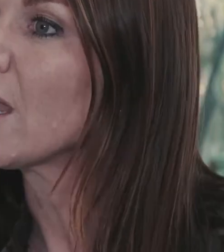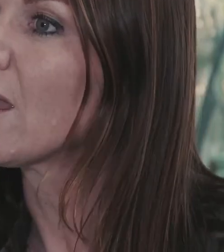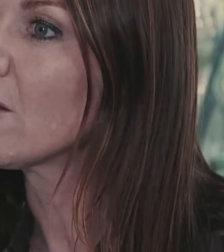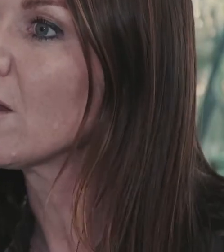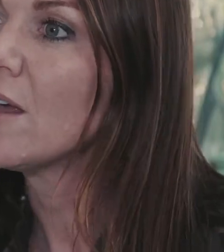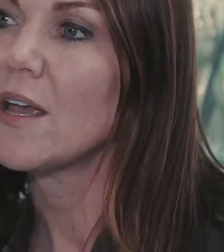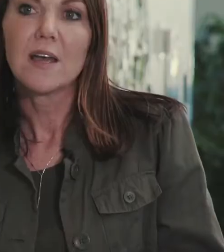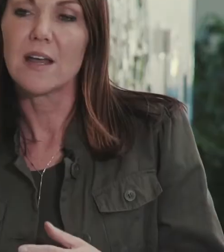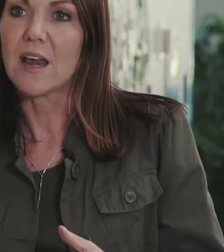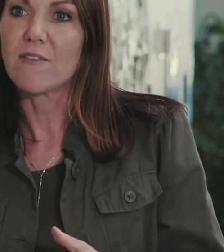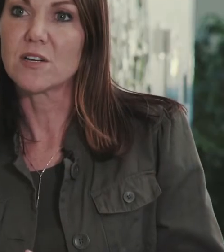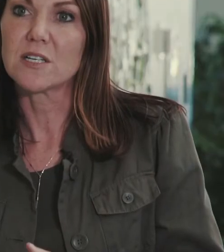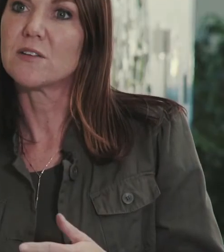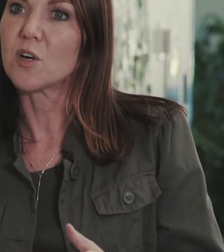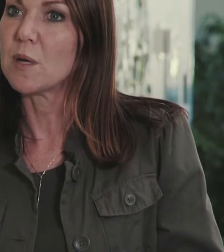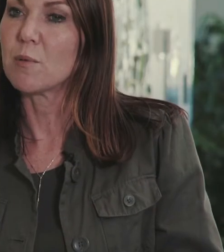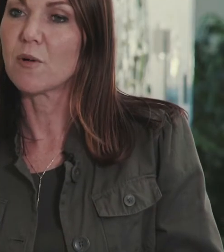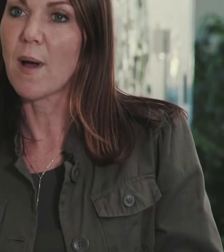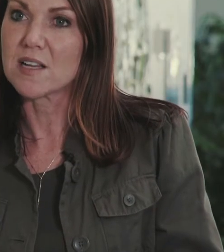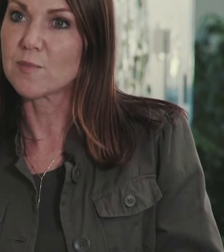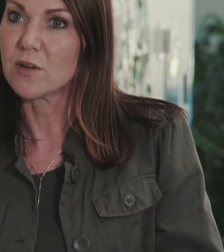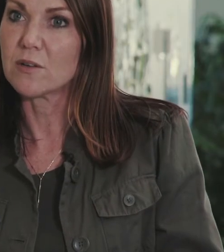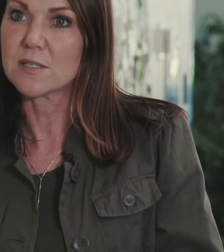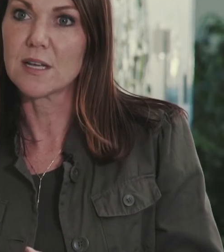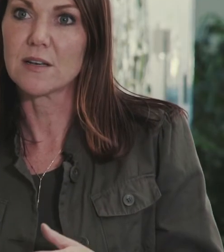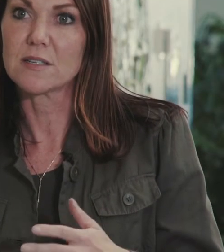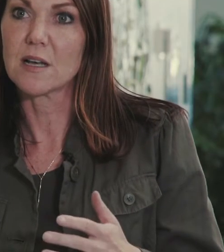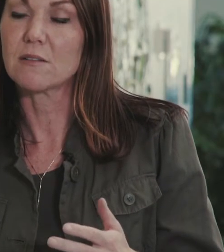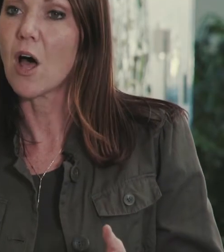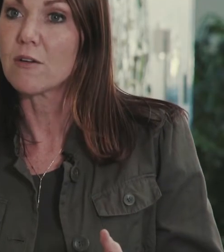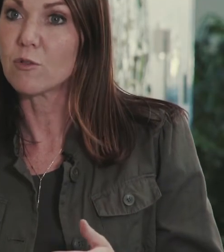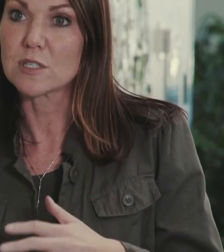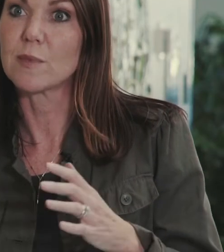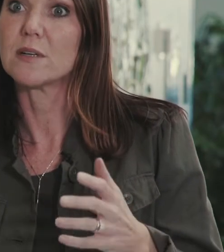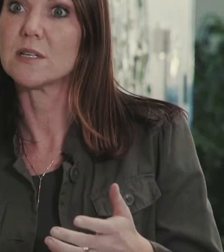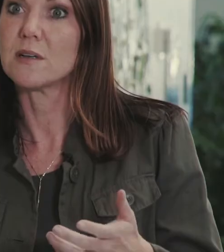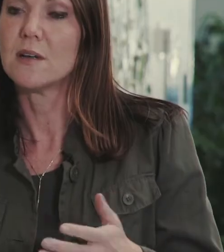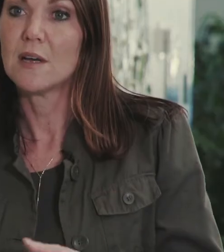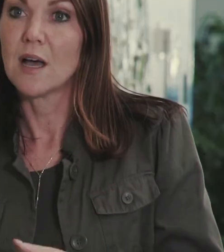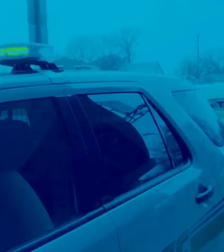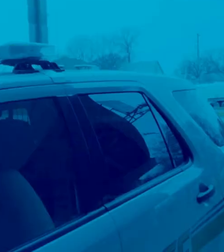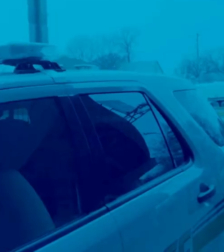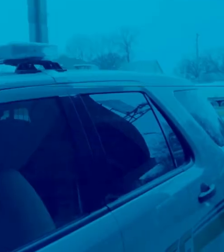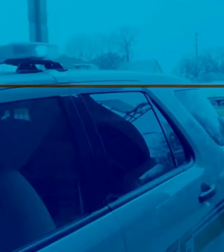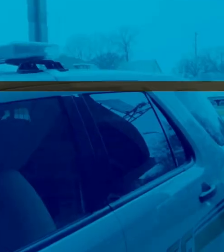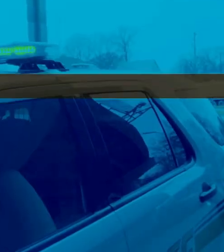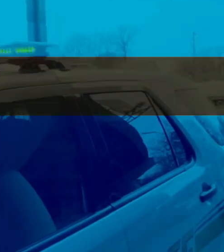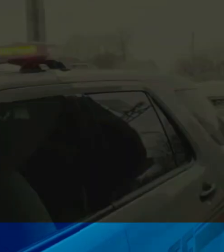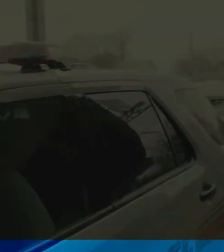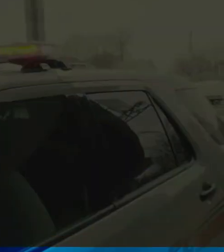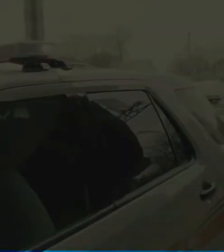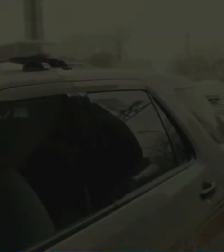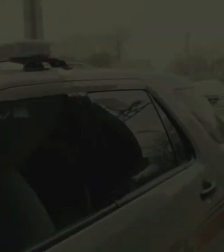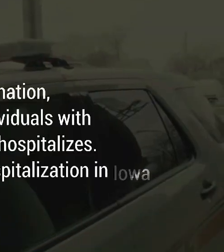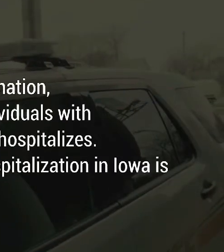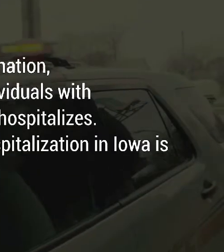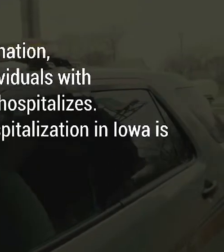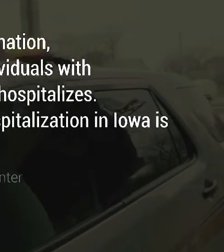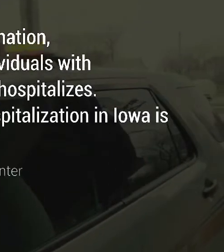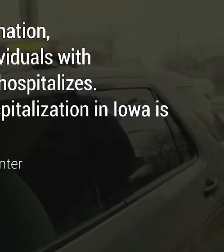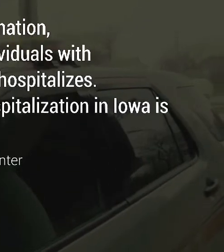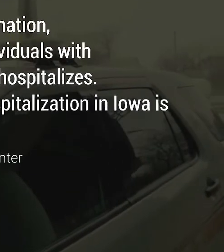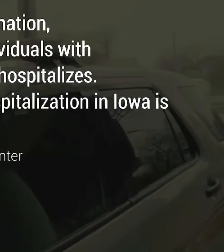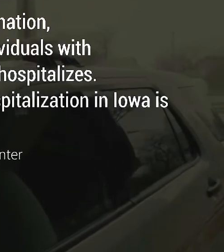urgent care in an effort to divert people from hospitals and law enforcement and contact in jail.